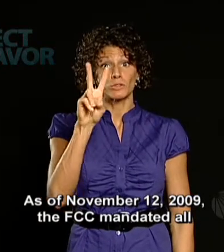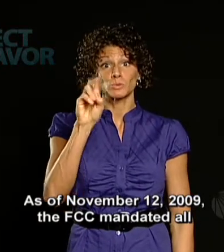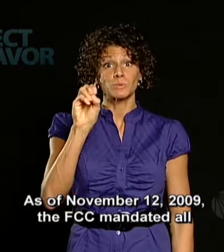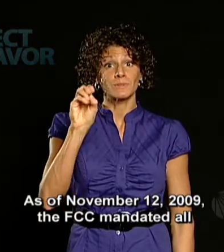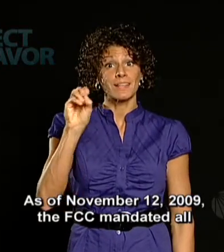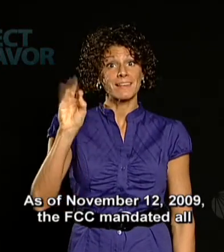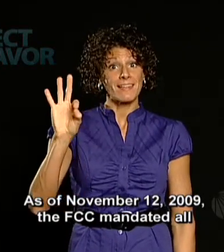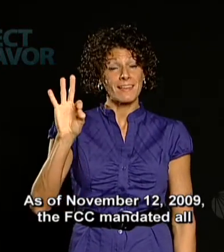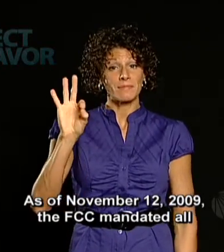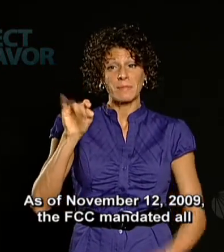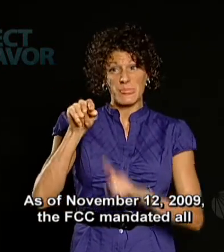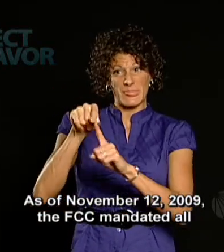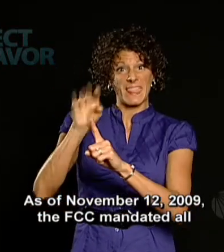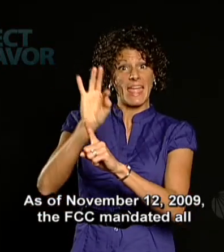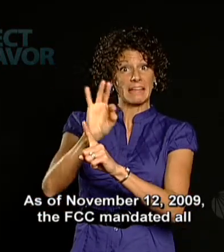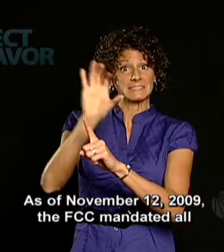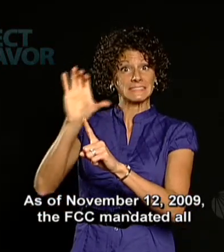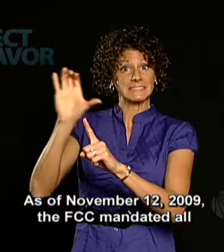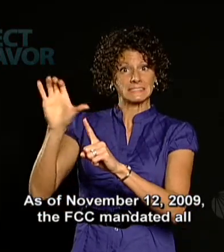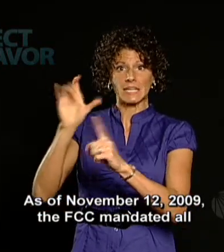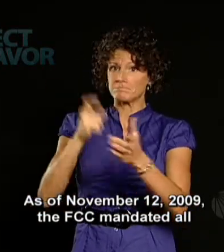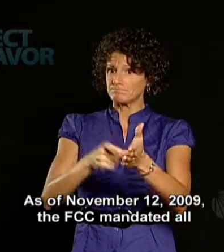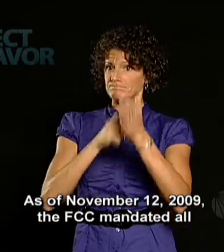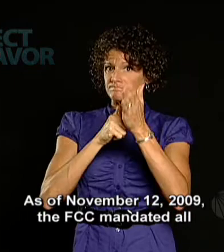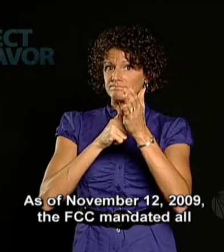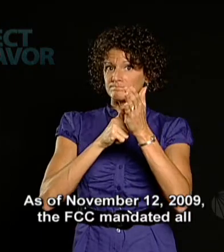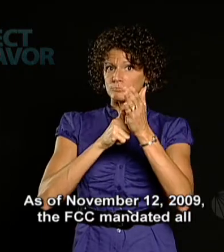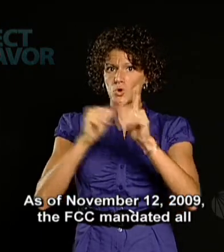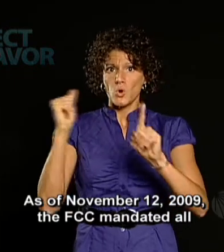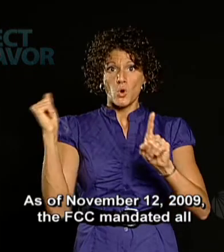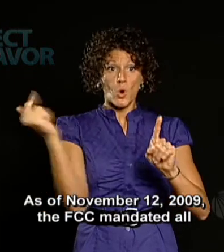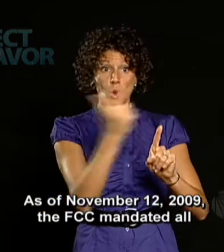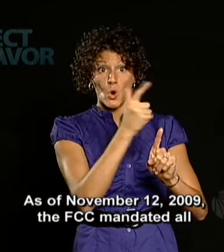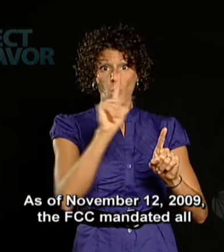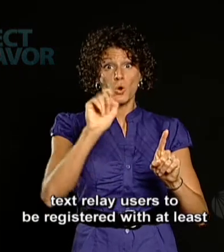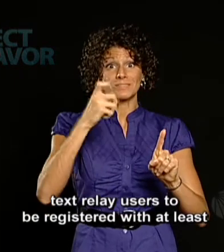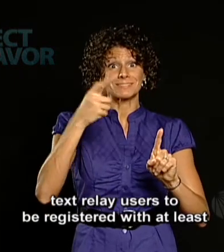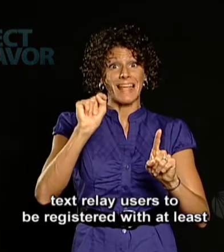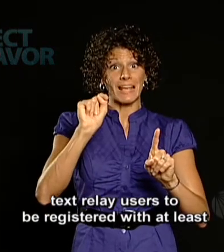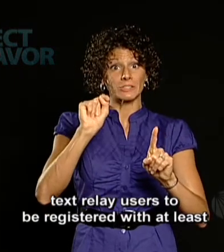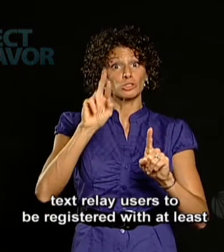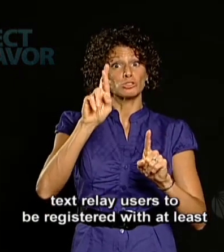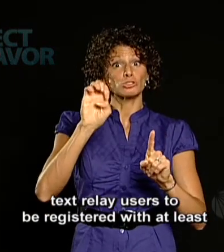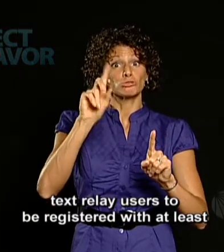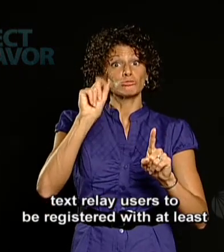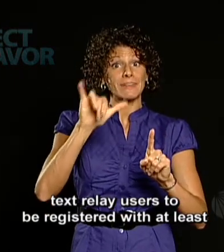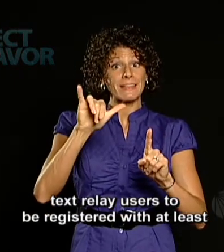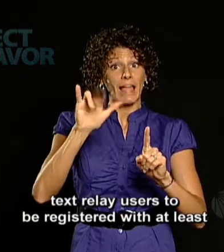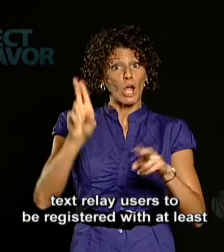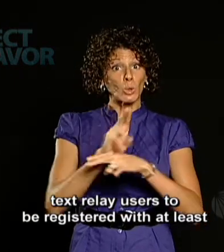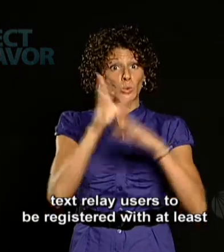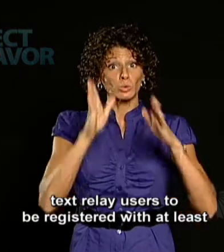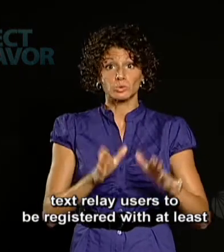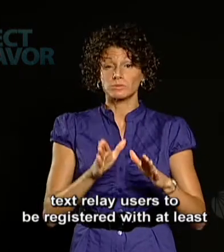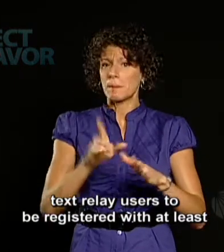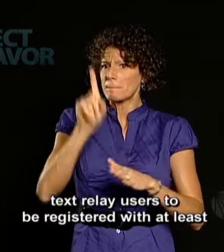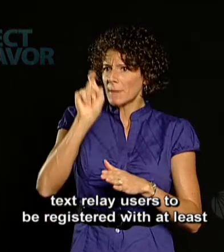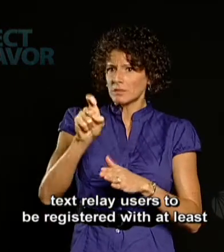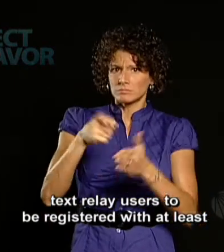As of November 12, 2009, the FCC mandated all text relay users to be registered with at